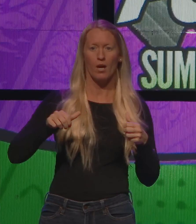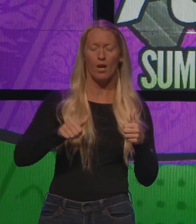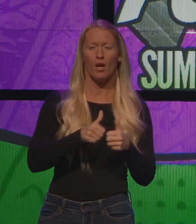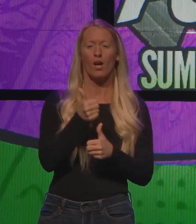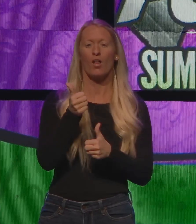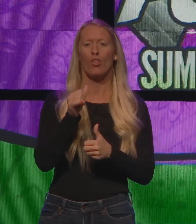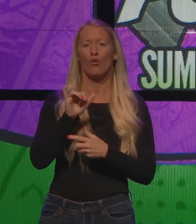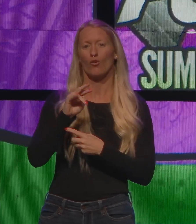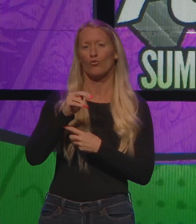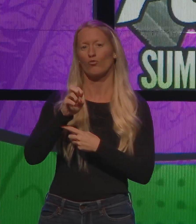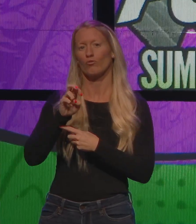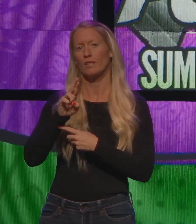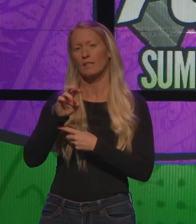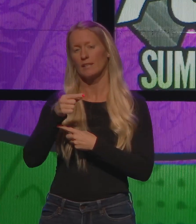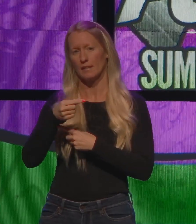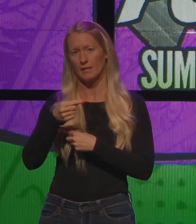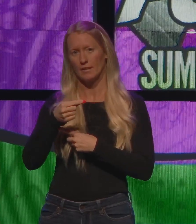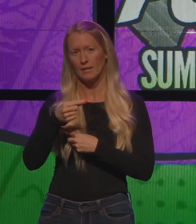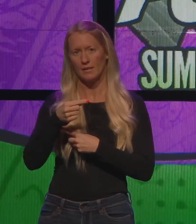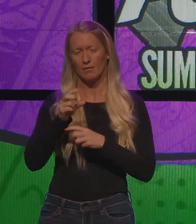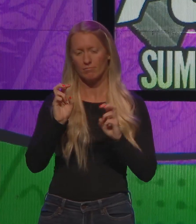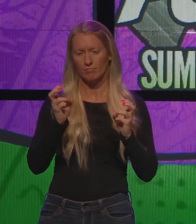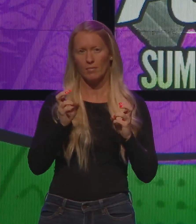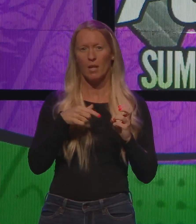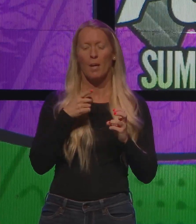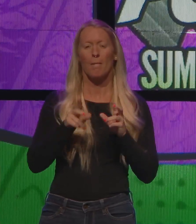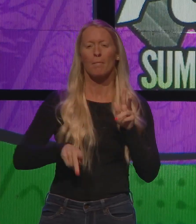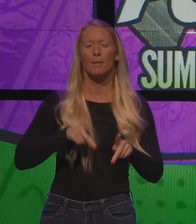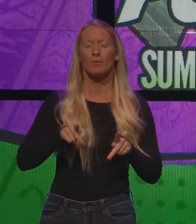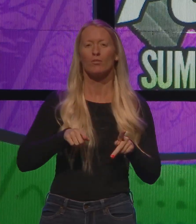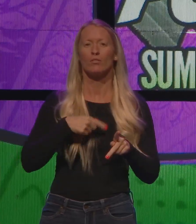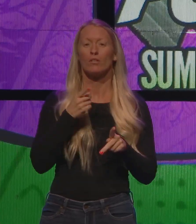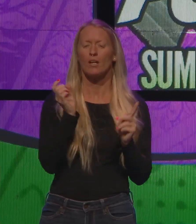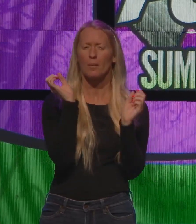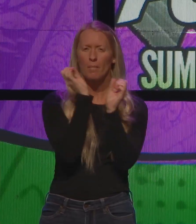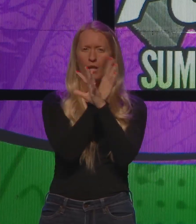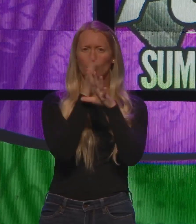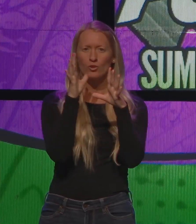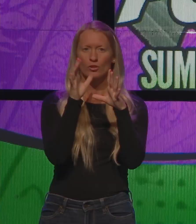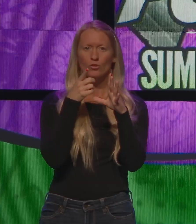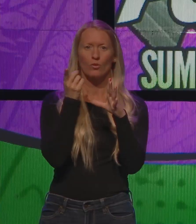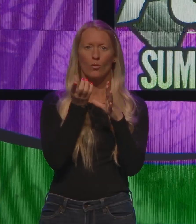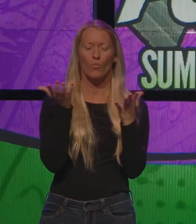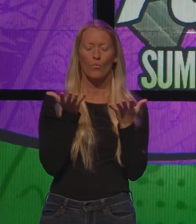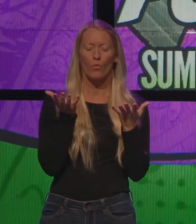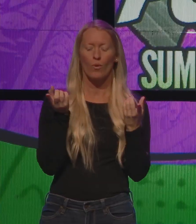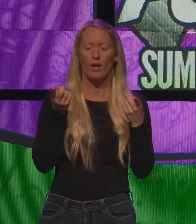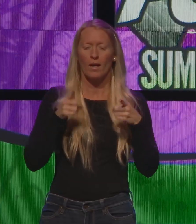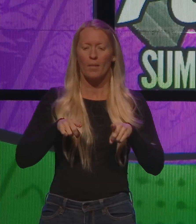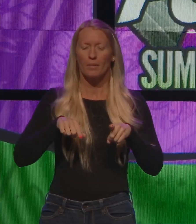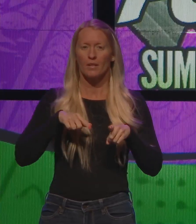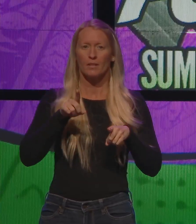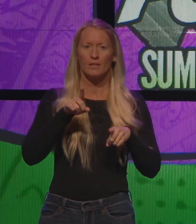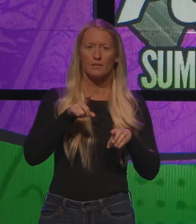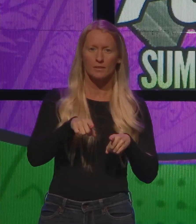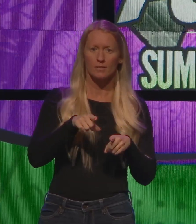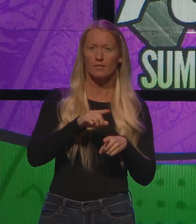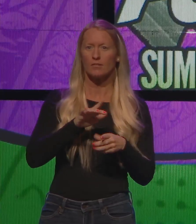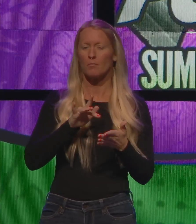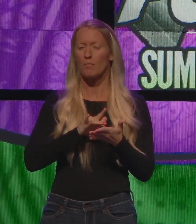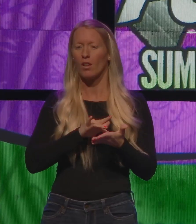people constantly. Just imagine what would happen if we begin to stand in the midst and see people as mysteries